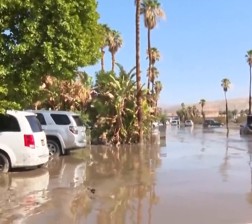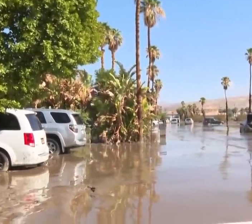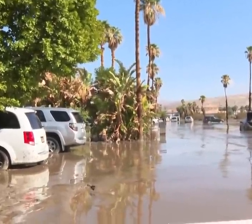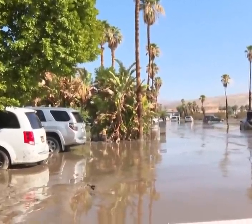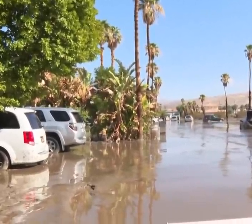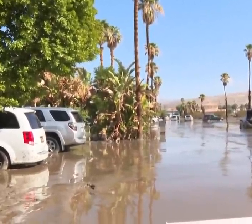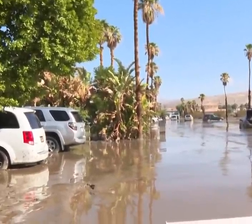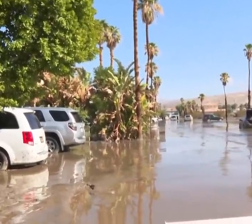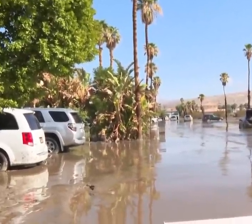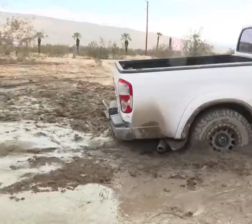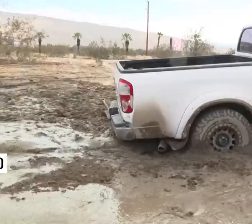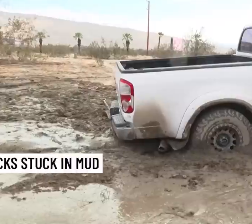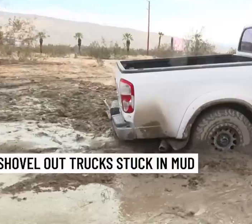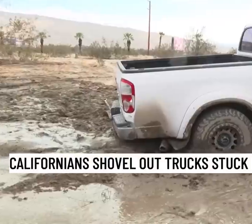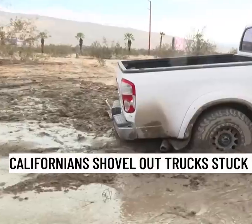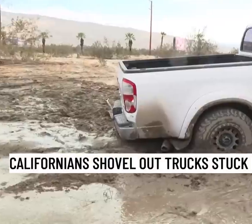Are you part of the news?